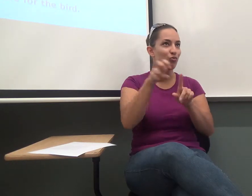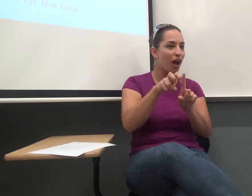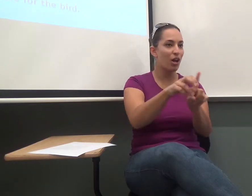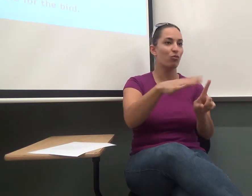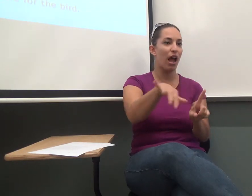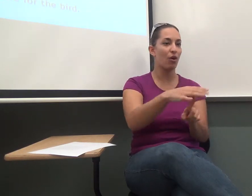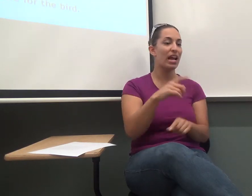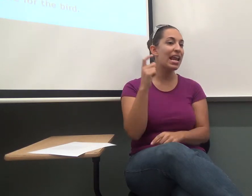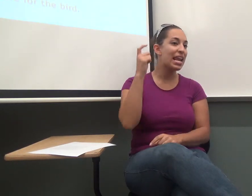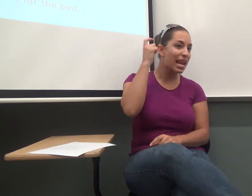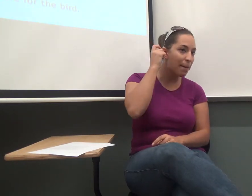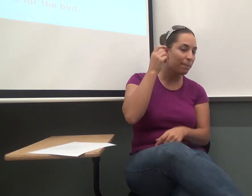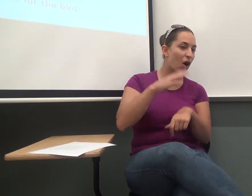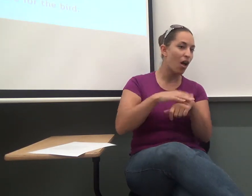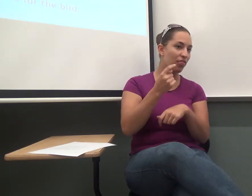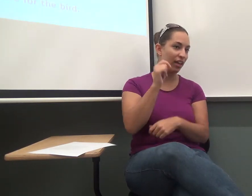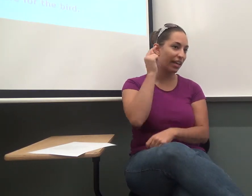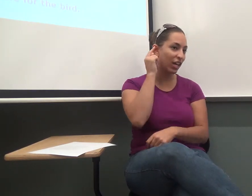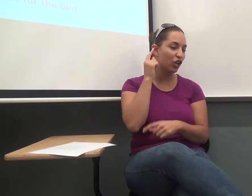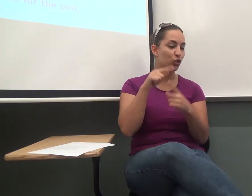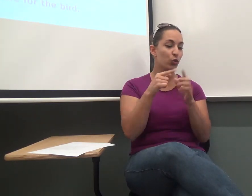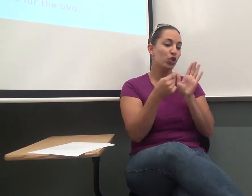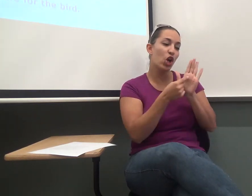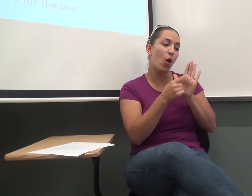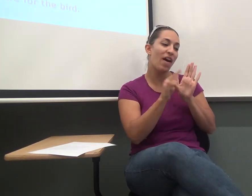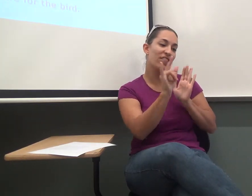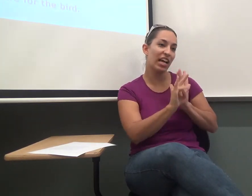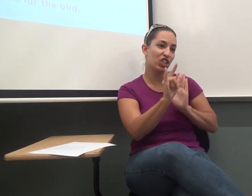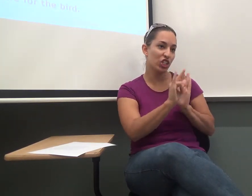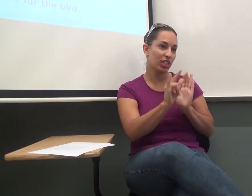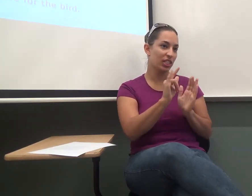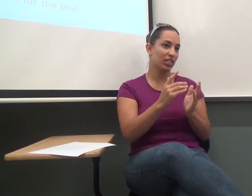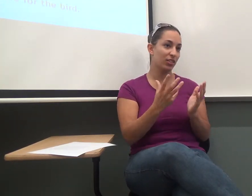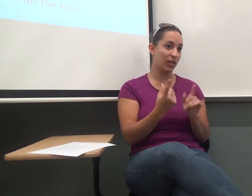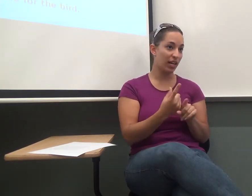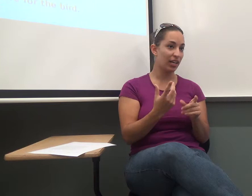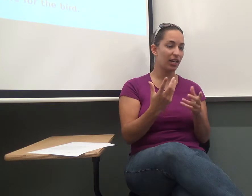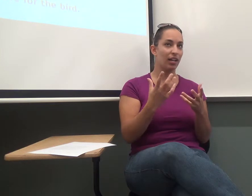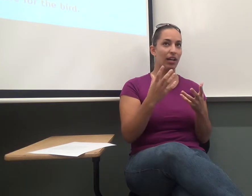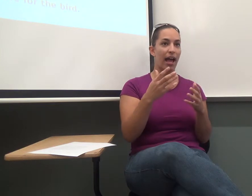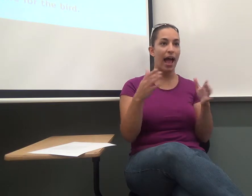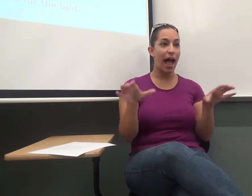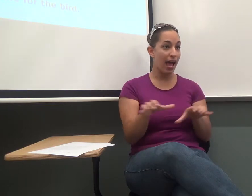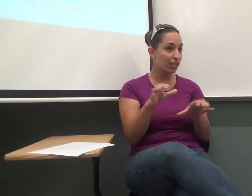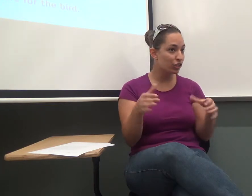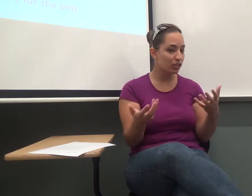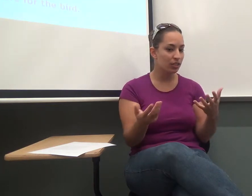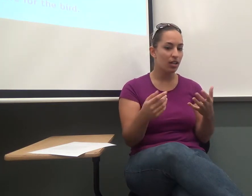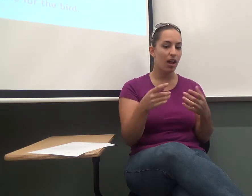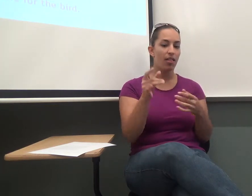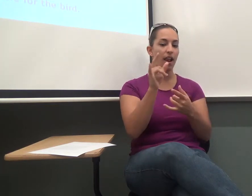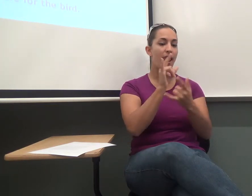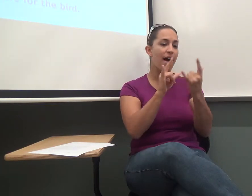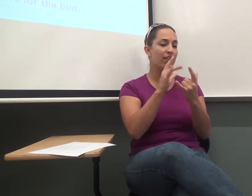on the ear as a way of showing affection. Okay, action. They are loving and affectionate if